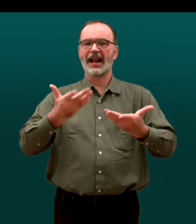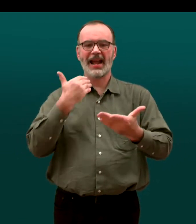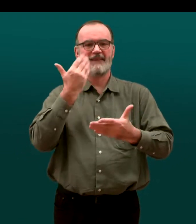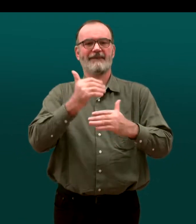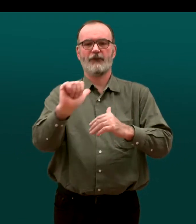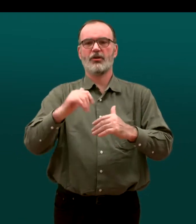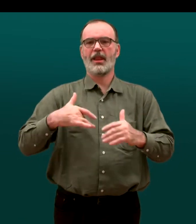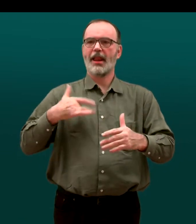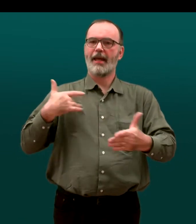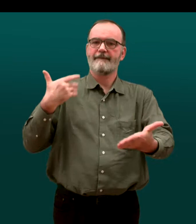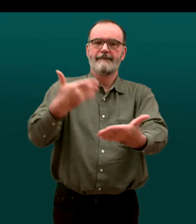every stage of their lives.